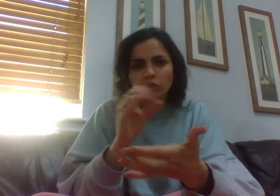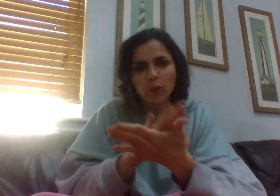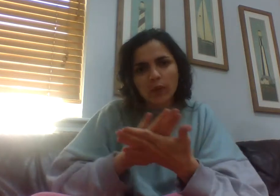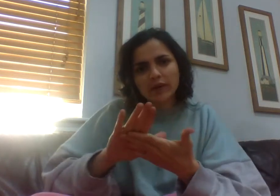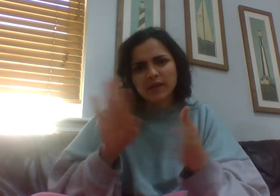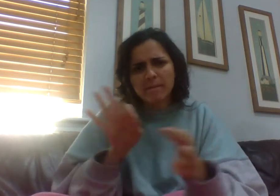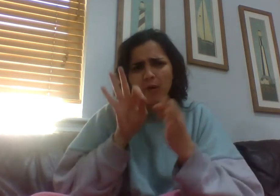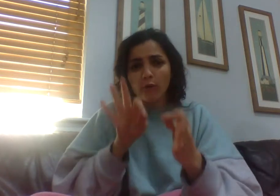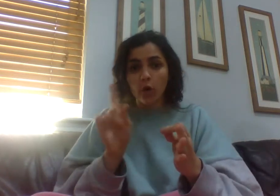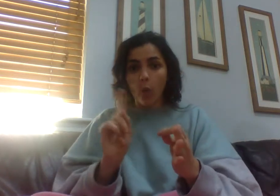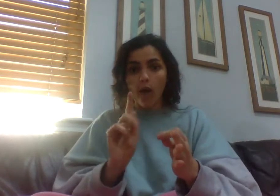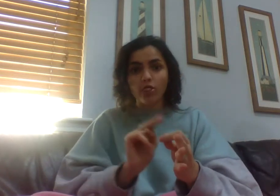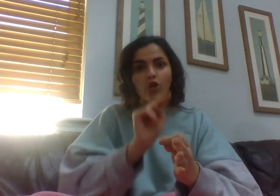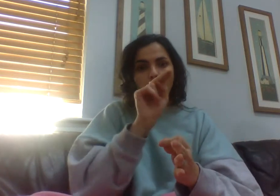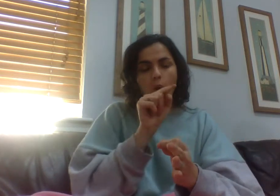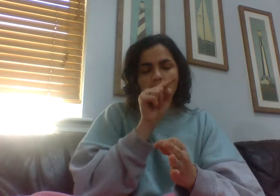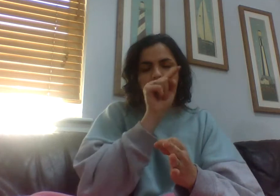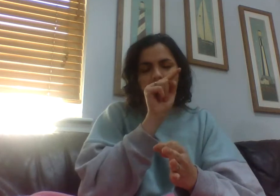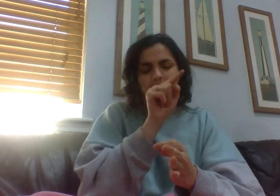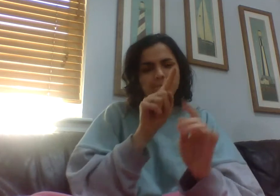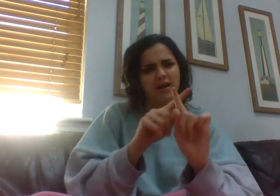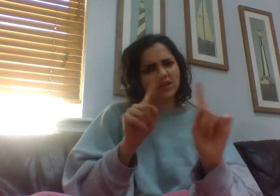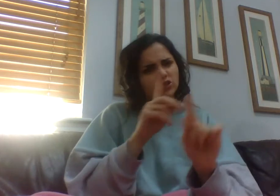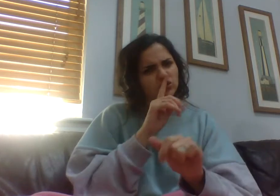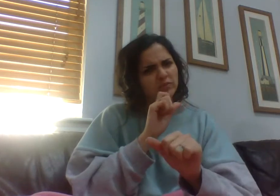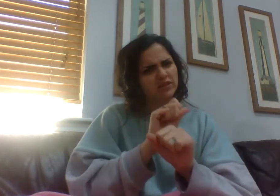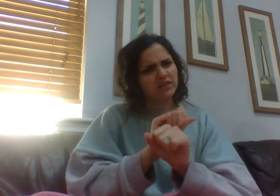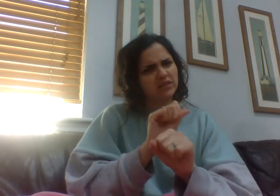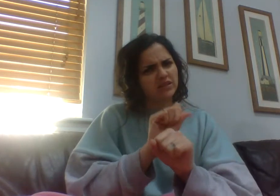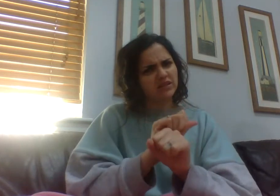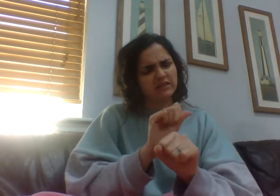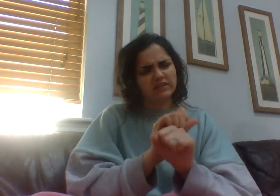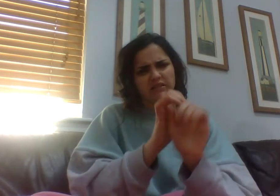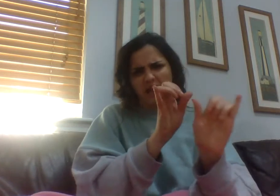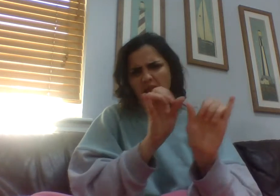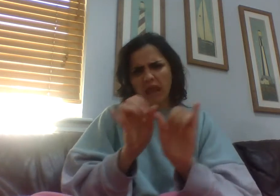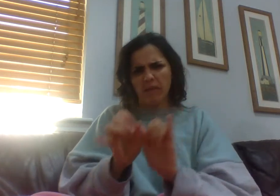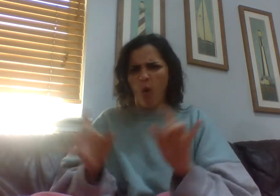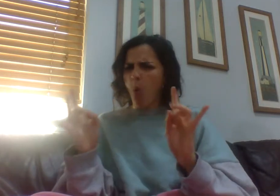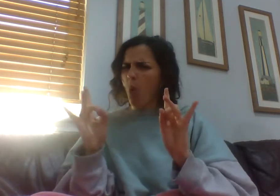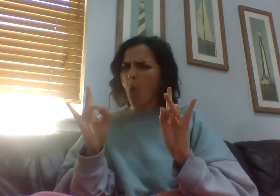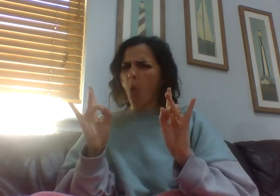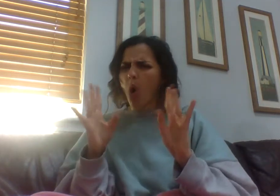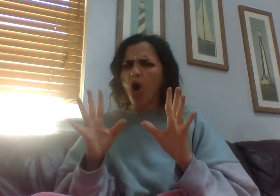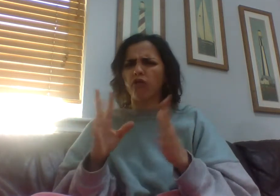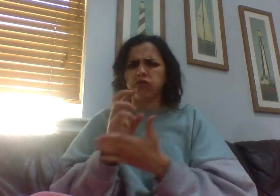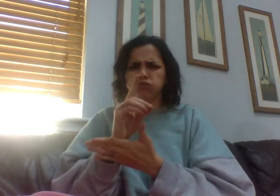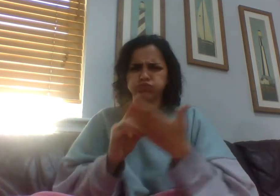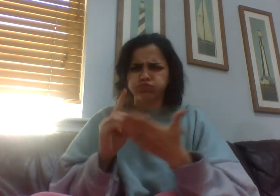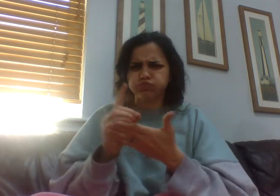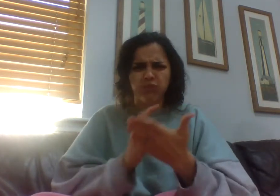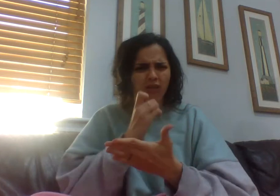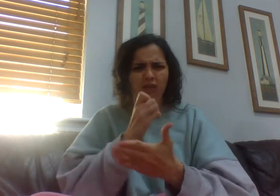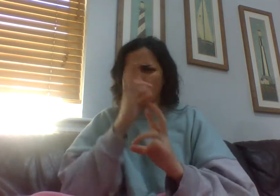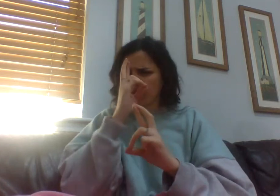but it is in many ways just as insidious as it was in the South. Lawrence even